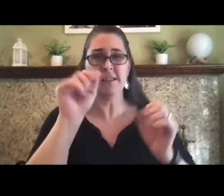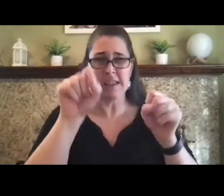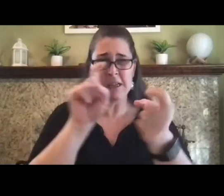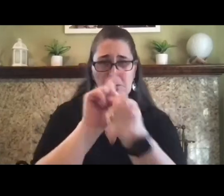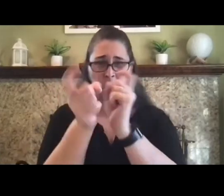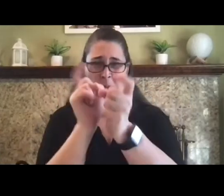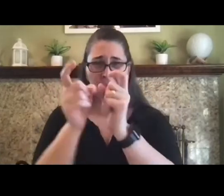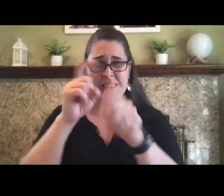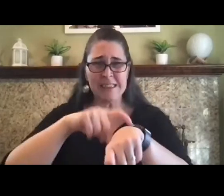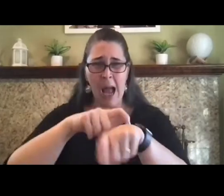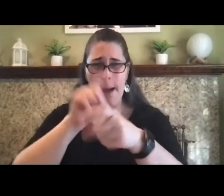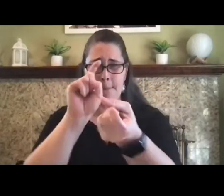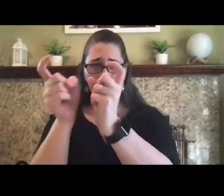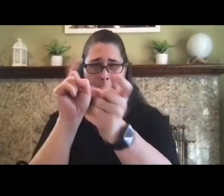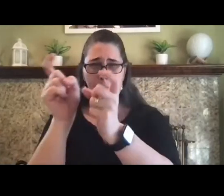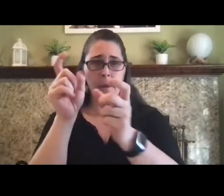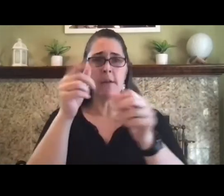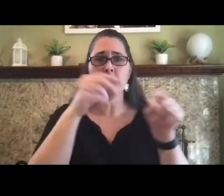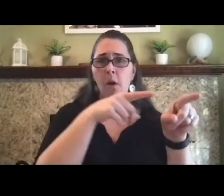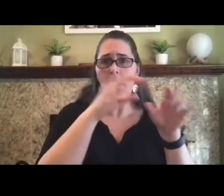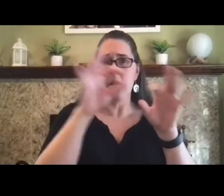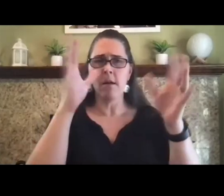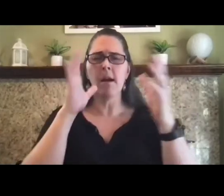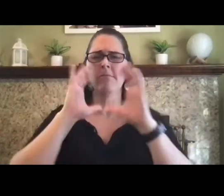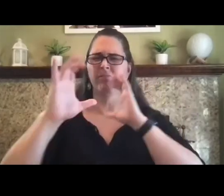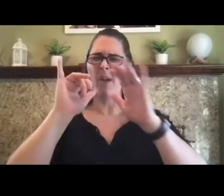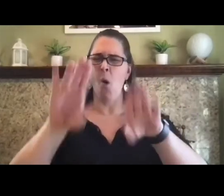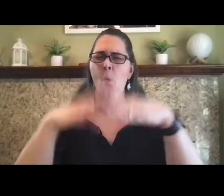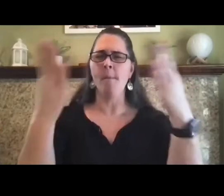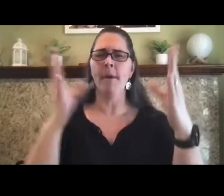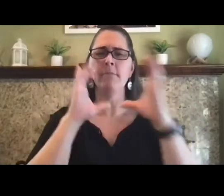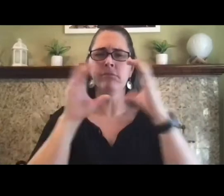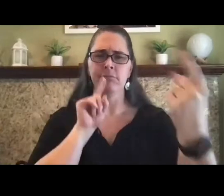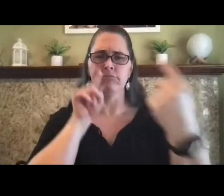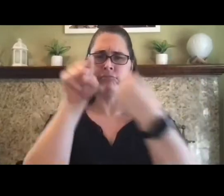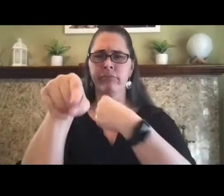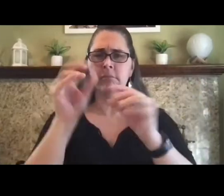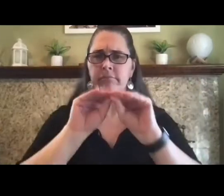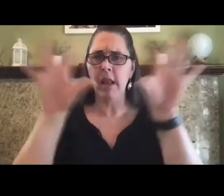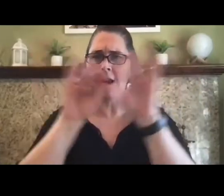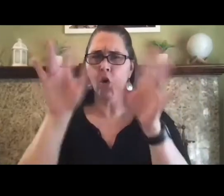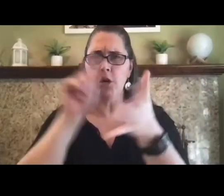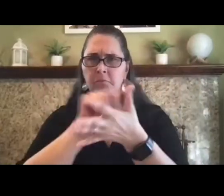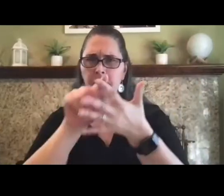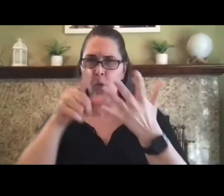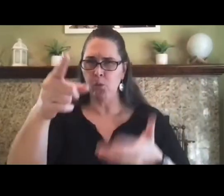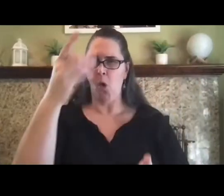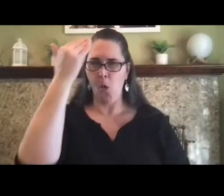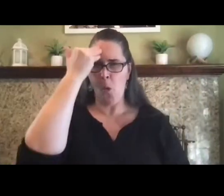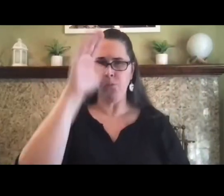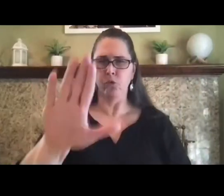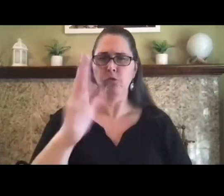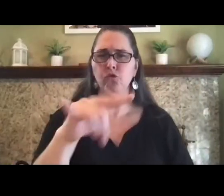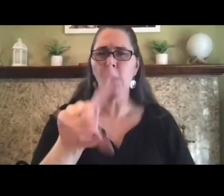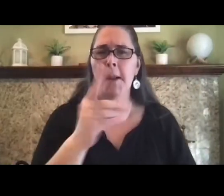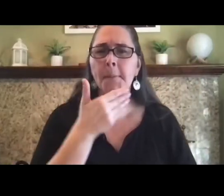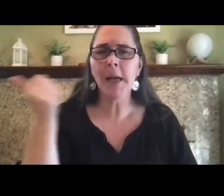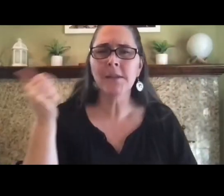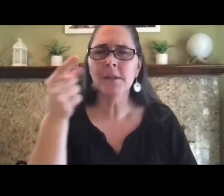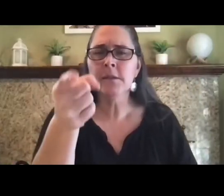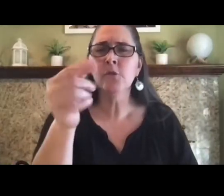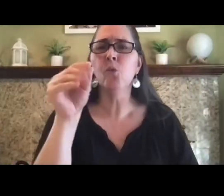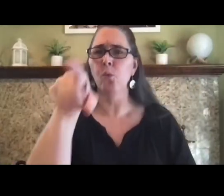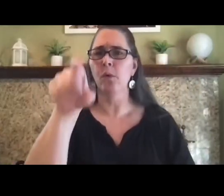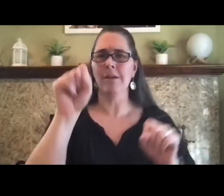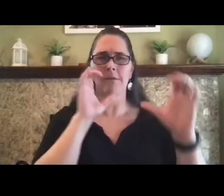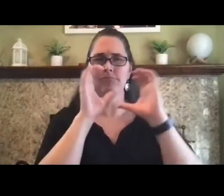needed to schedule a time that would work best. Having an open two-way conversation to ensure clarity is extremely beneficial because you know